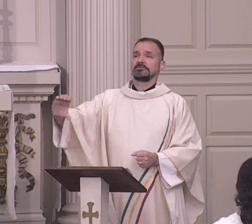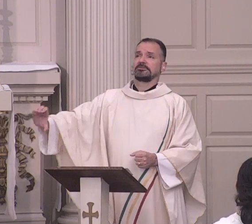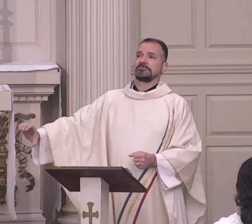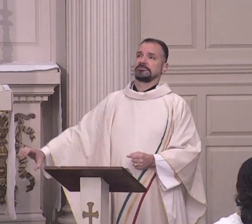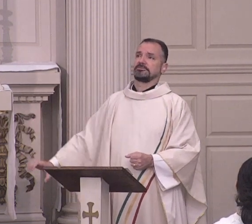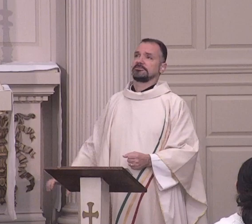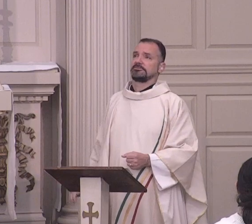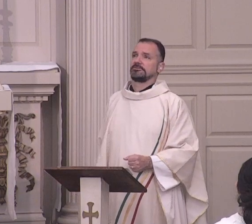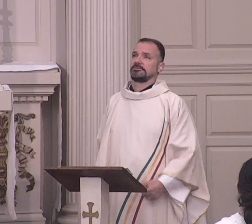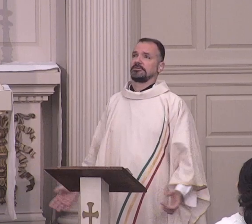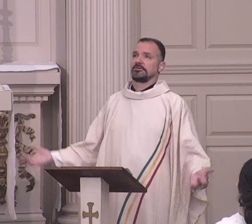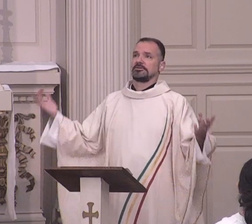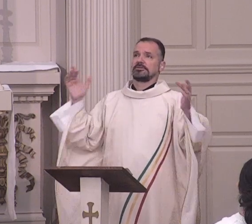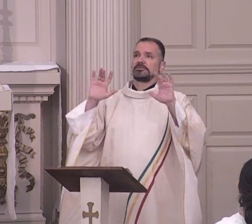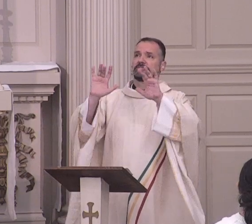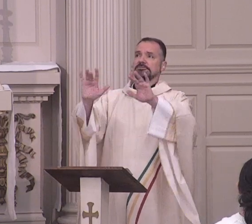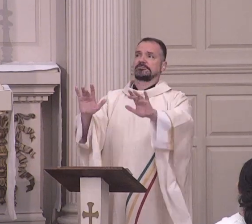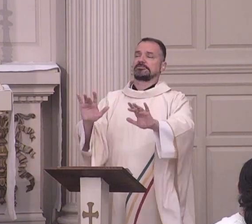Christe